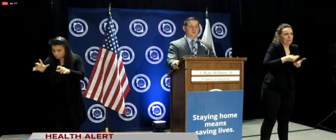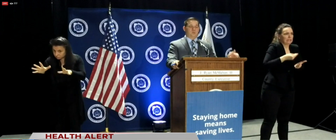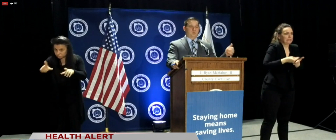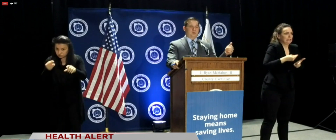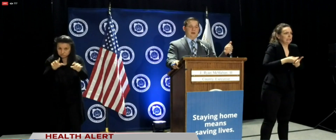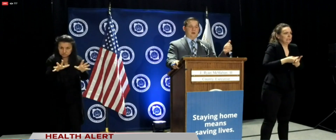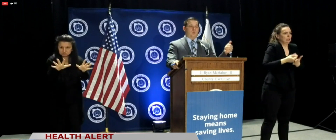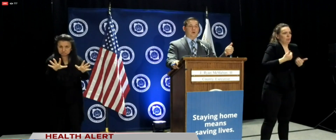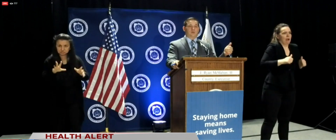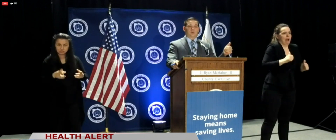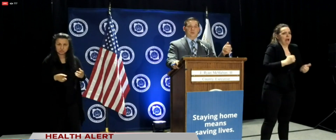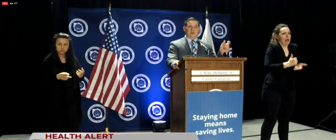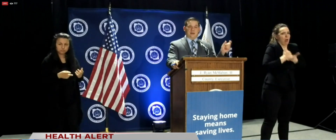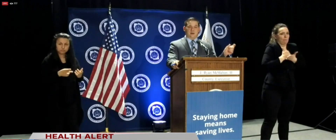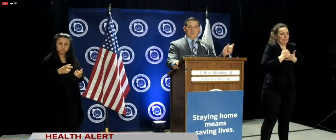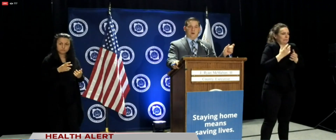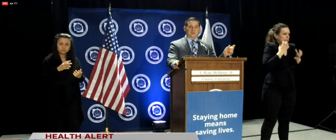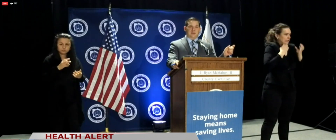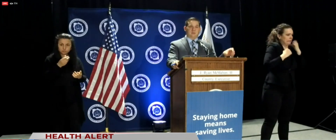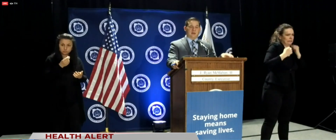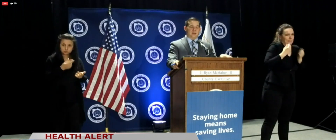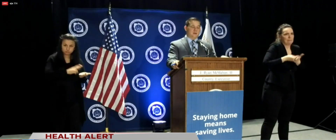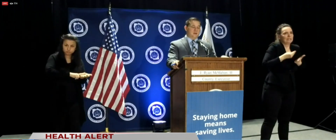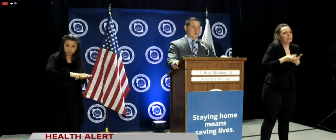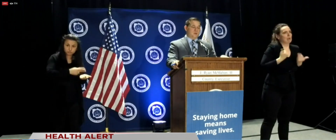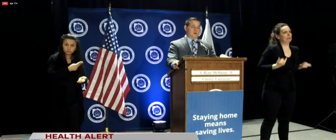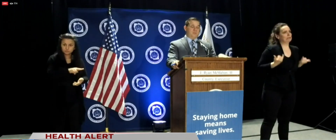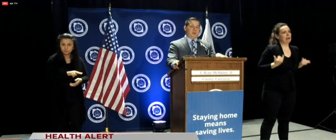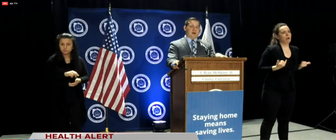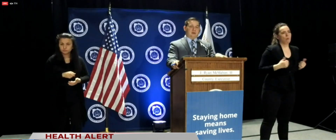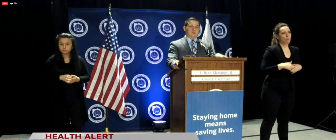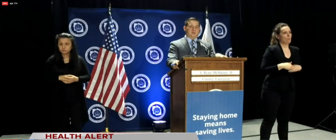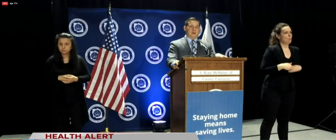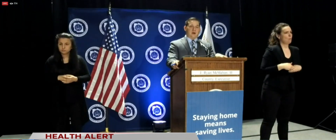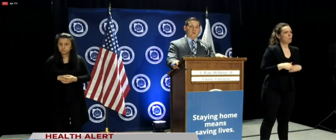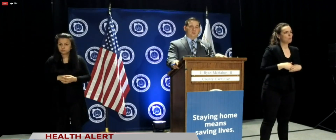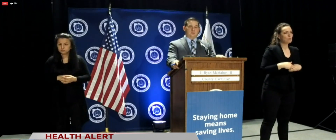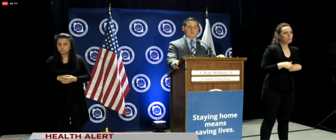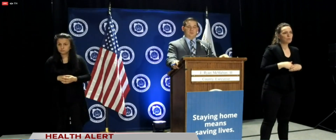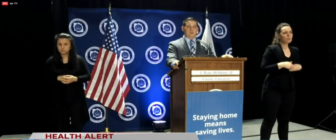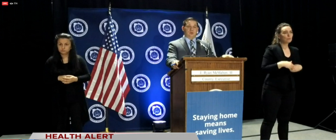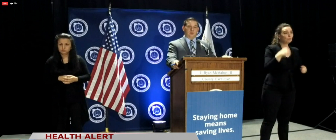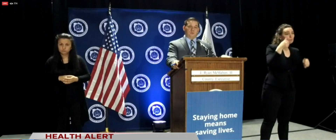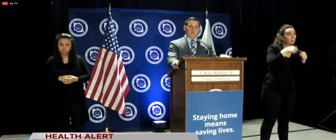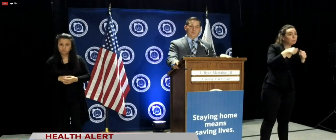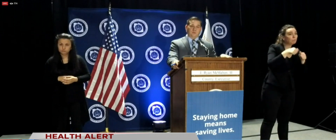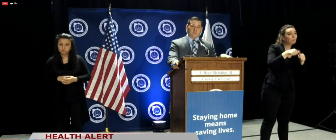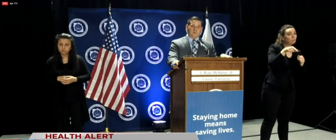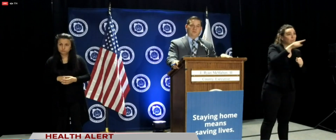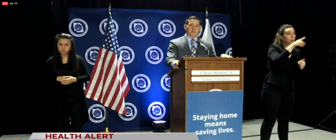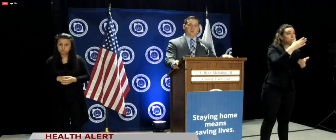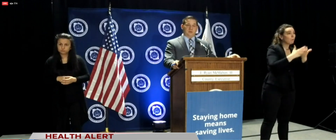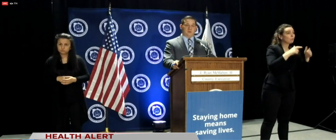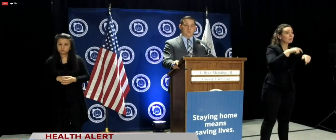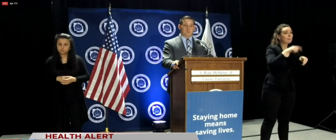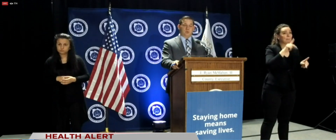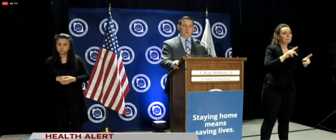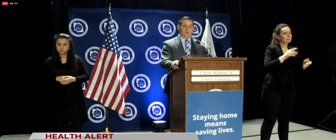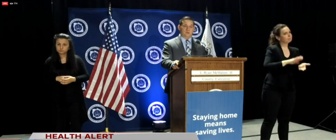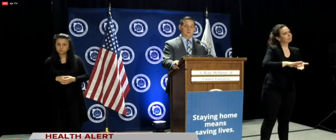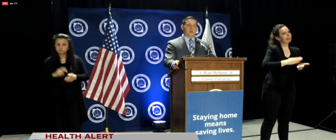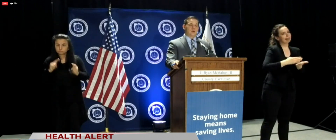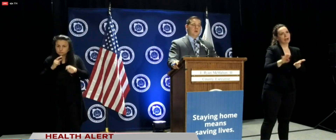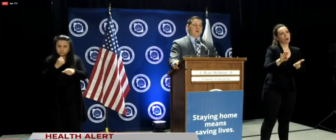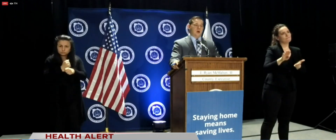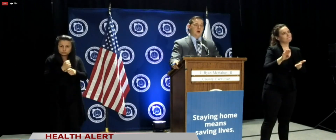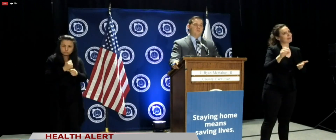It was reported on our 103 line, our part-time line. We cut back the hours to 0 for 50% of those